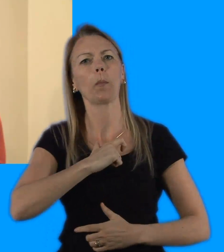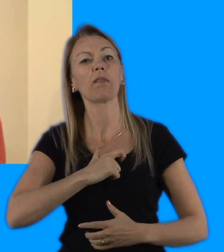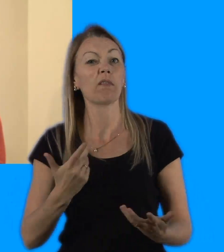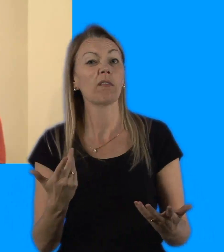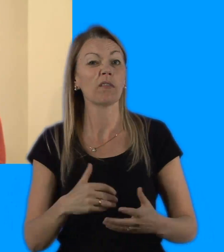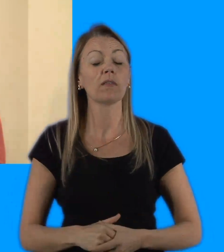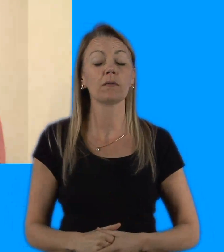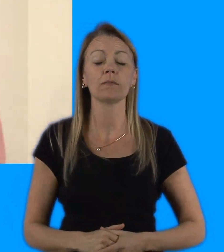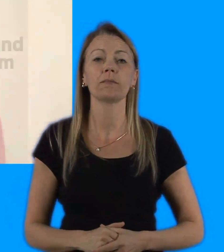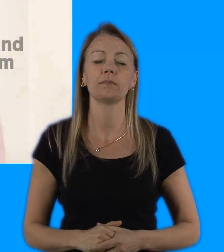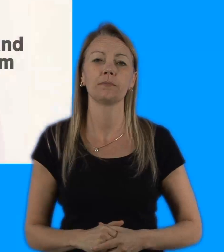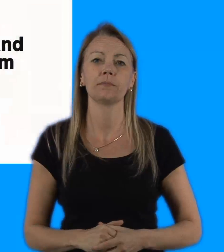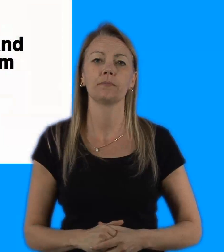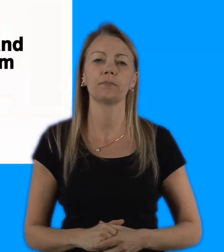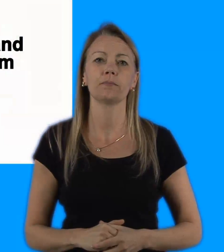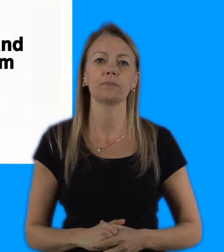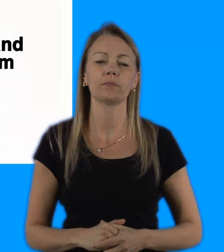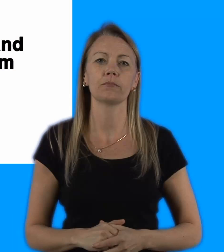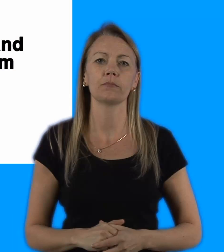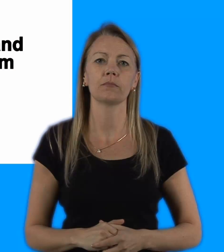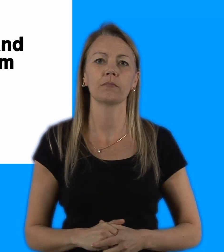human beings.